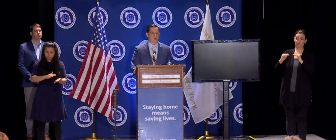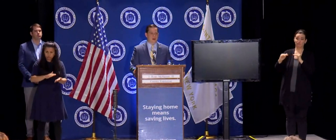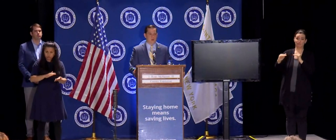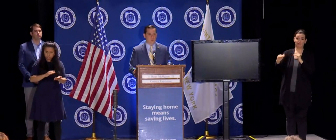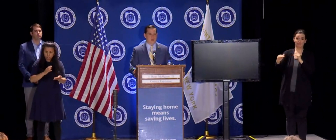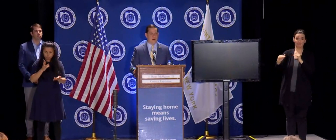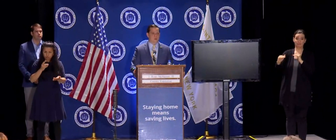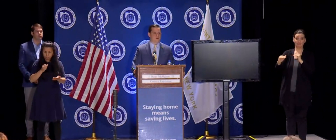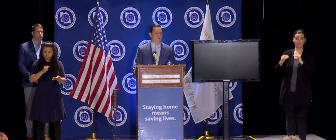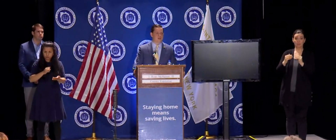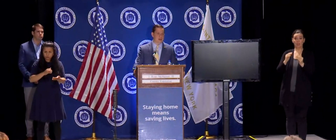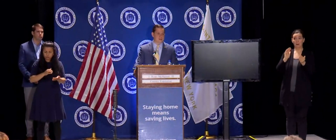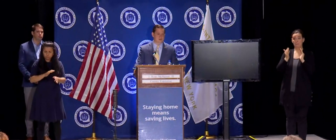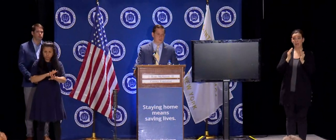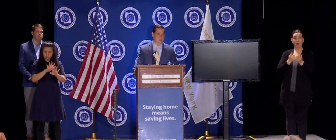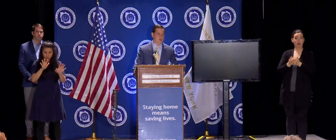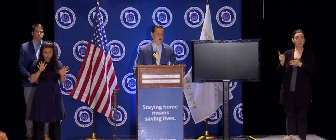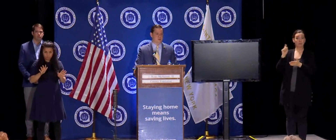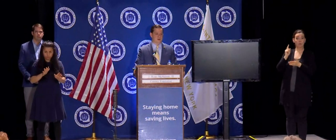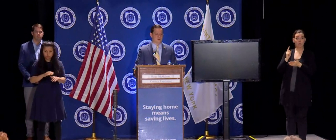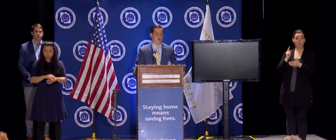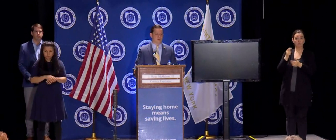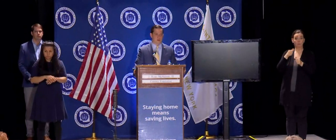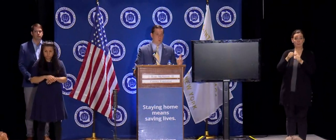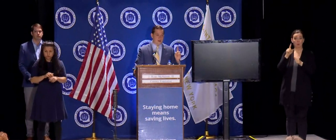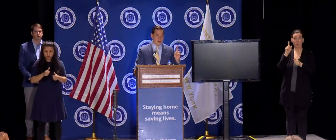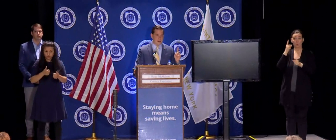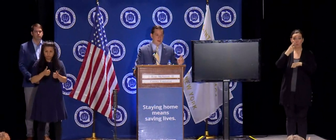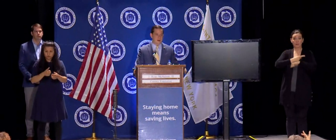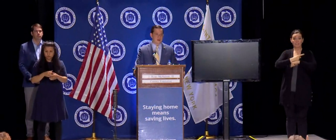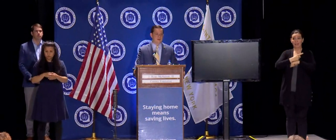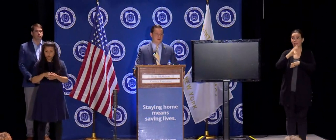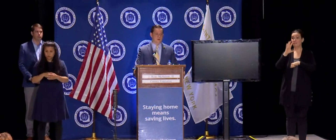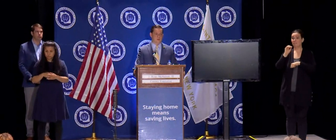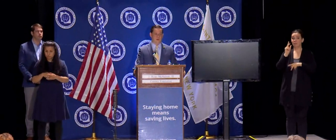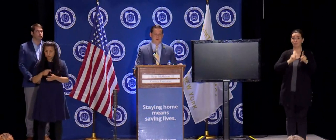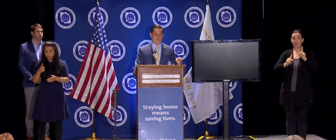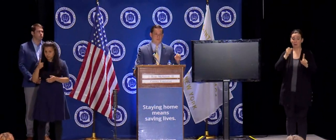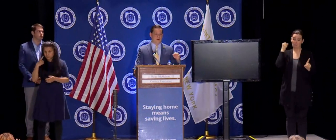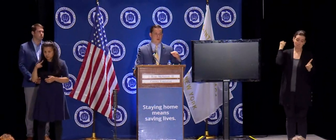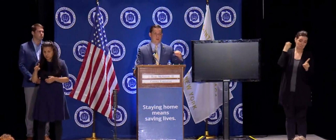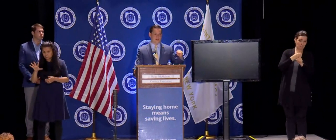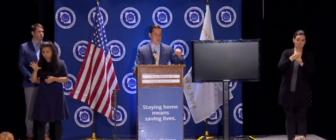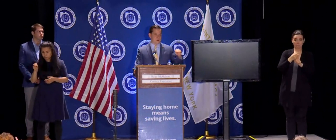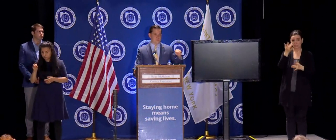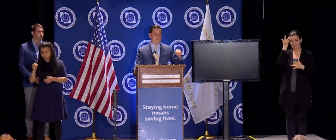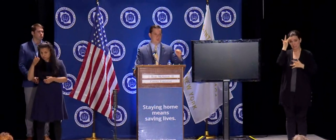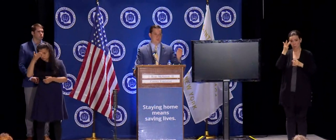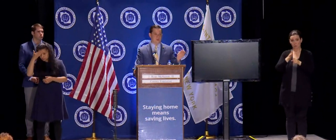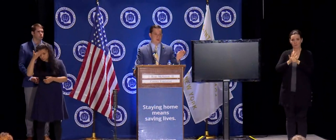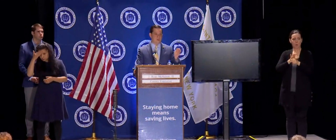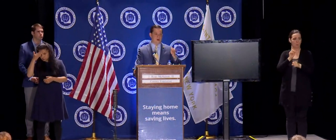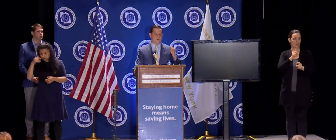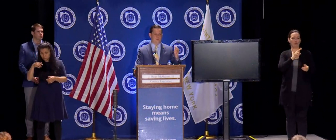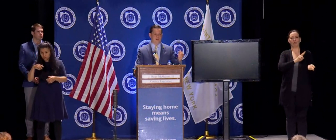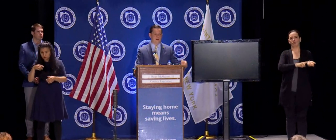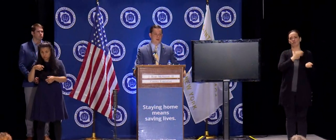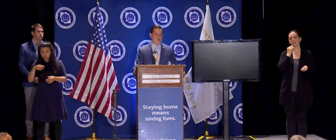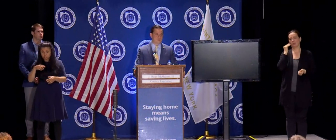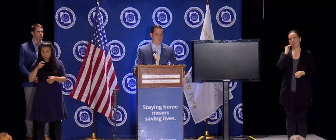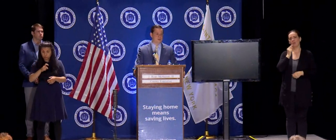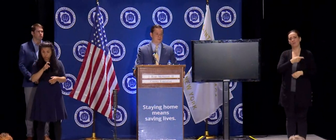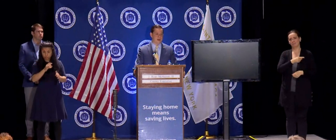a week ago, we had one day where we had almost 50 cases from a nursing home come in one day. So the earliest for those 50 people to come off